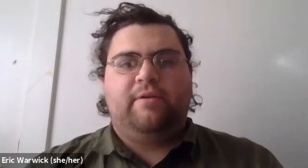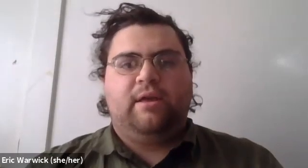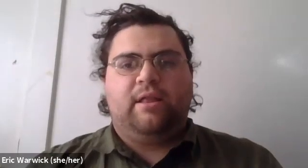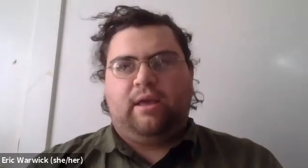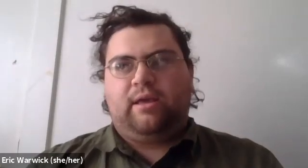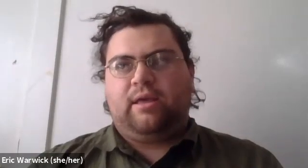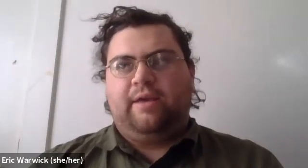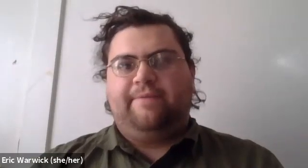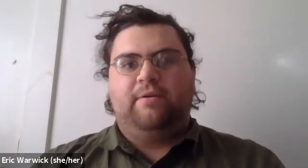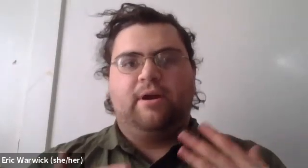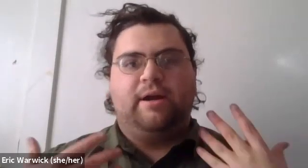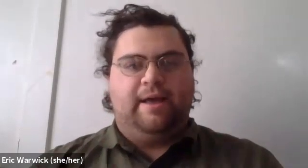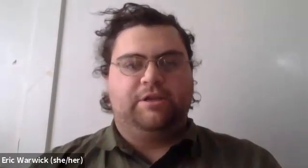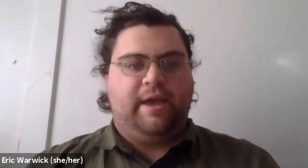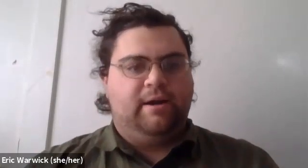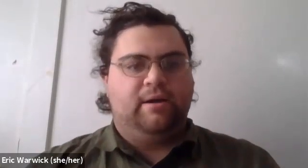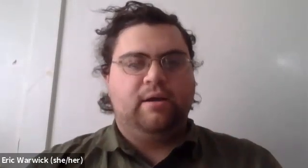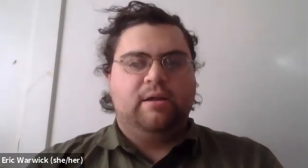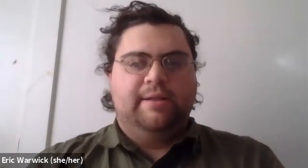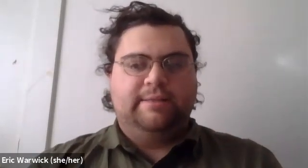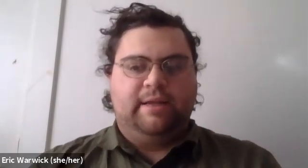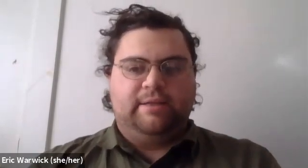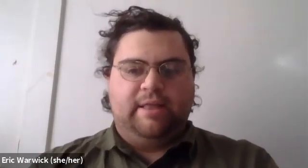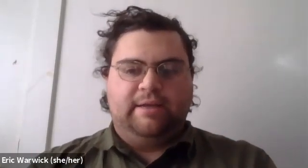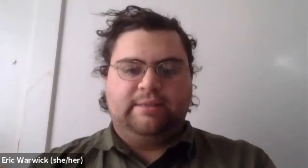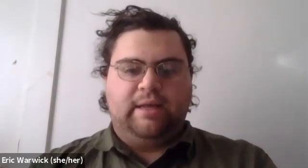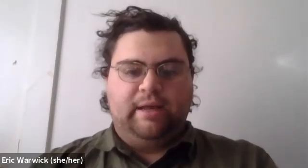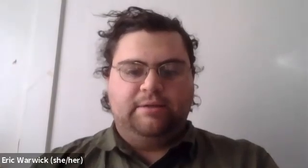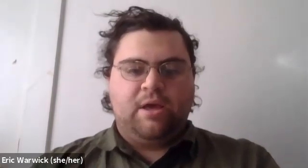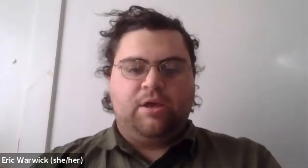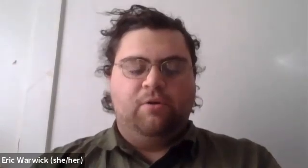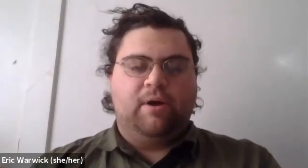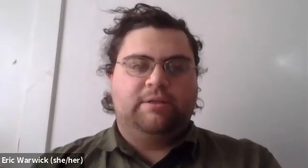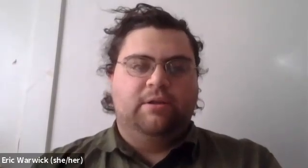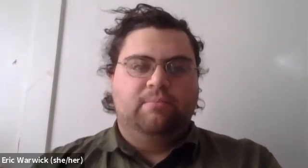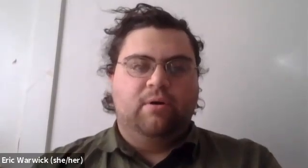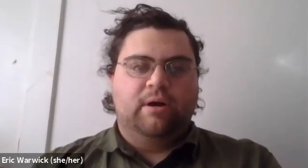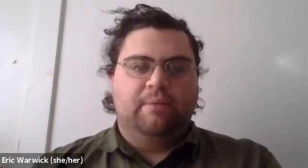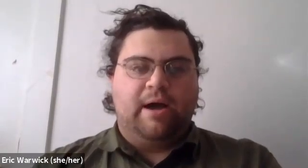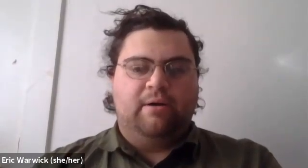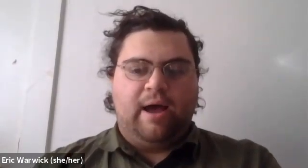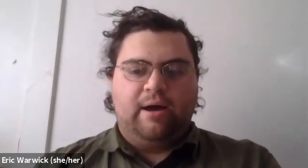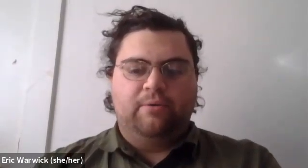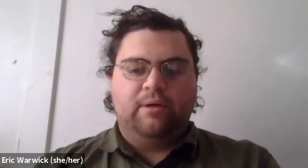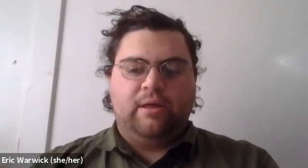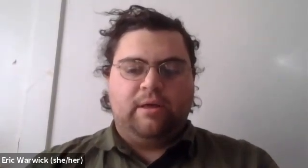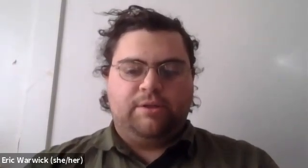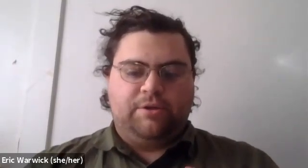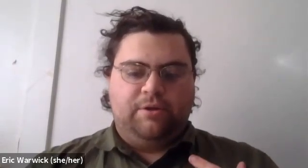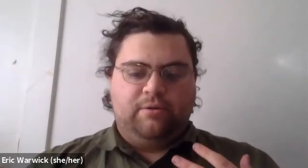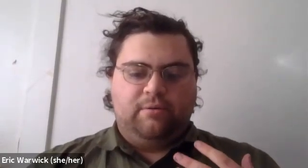I do think, like, if you are an educator listening to this and you want to know more about